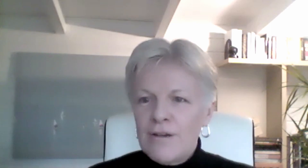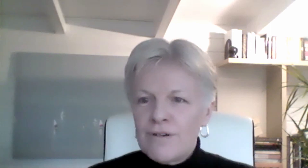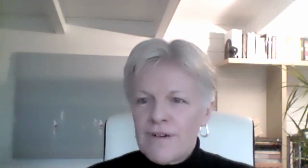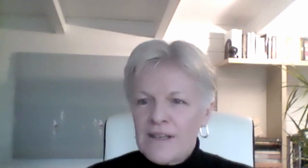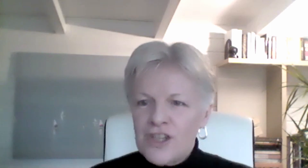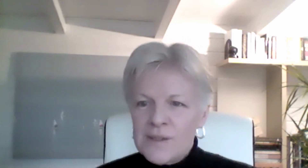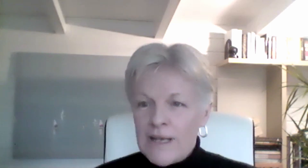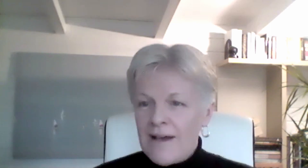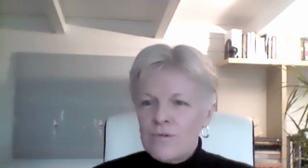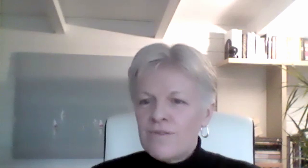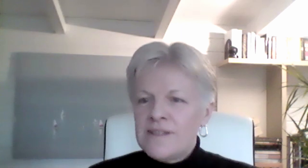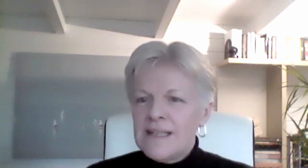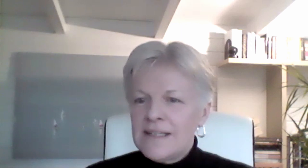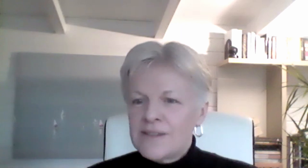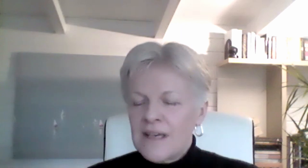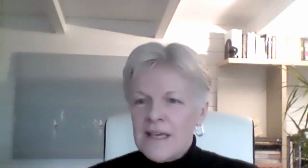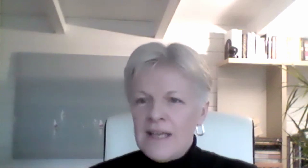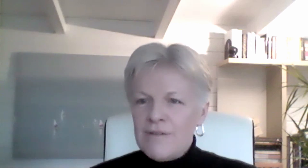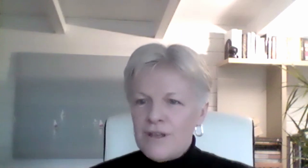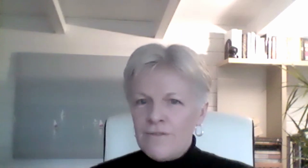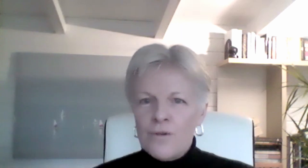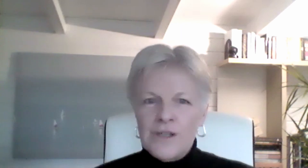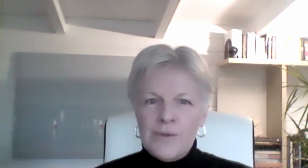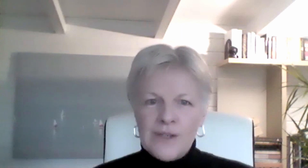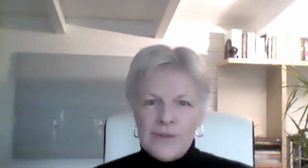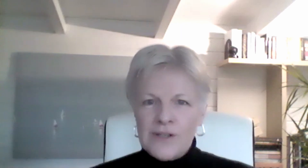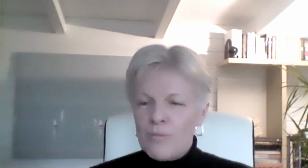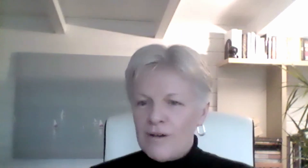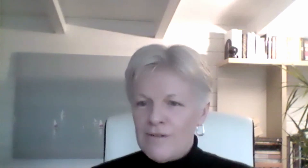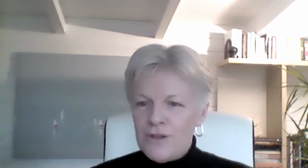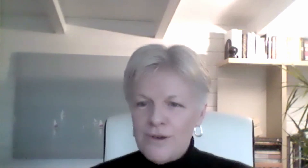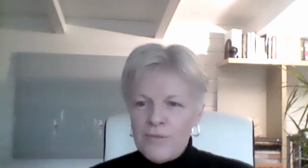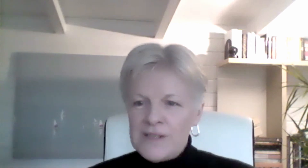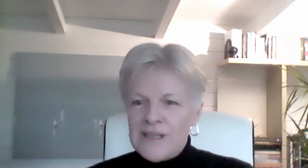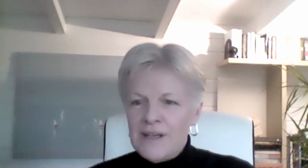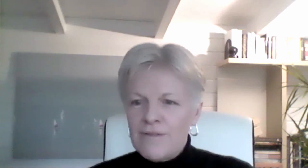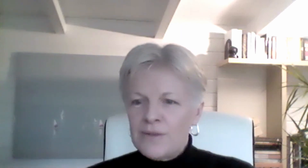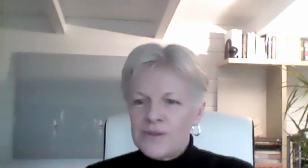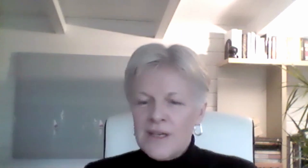over a fact sheet, so we'll have all of these links and everything for you. So don't worry if you miss any of those.